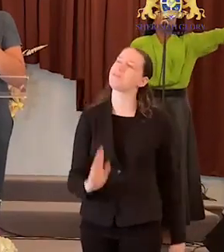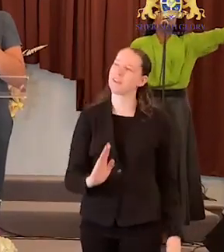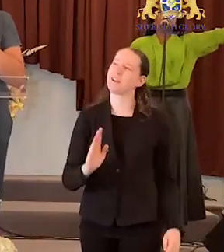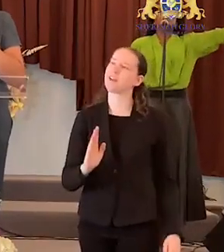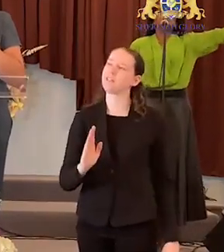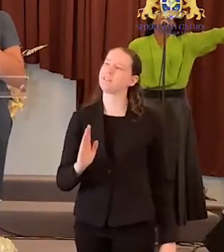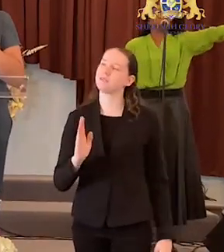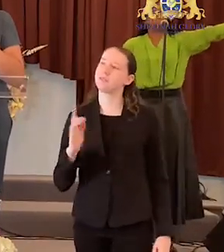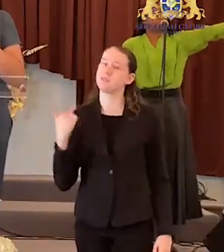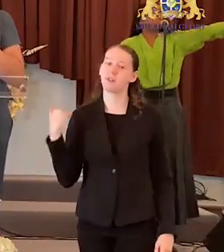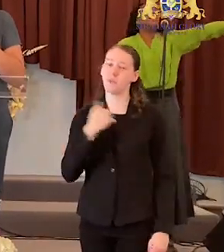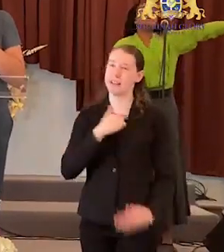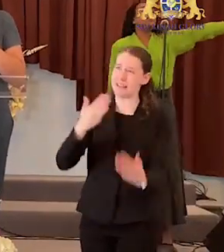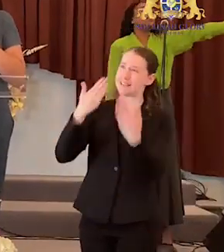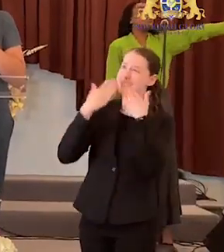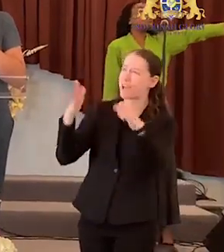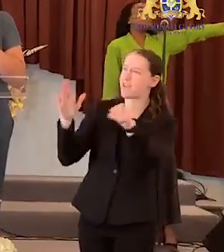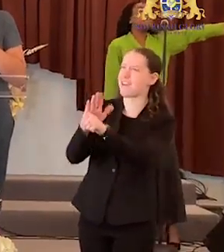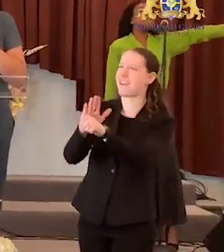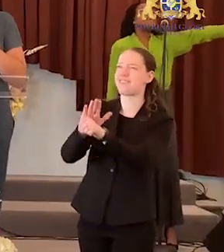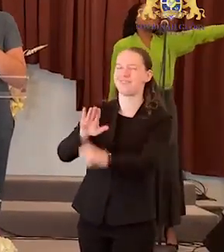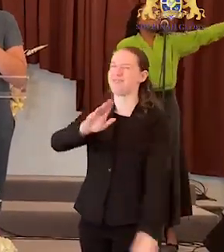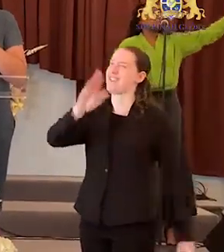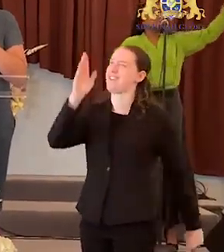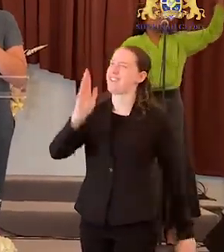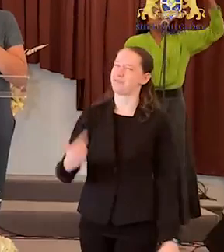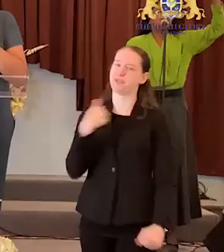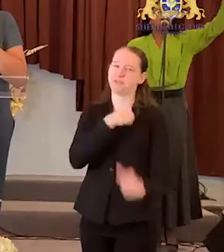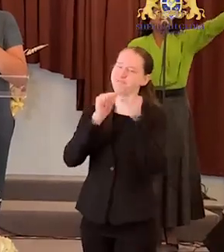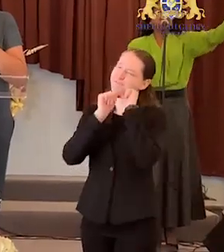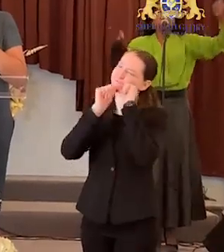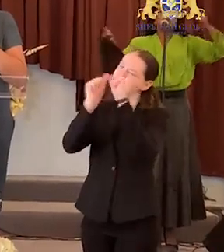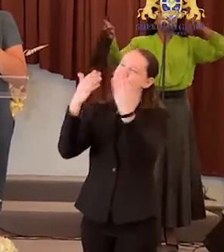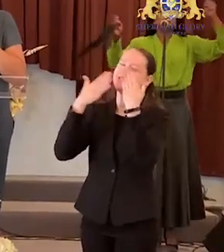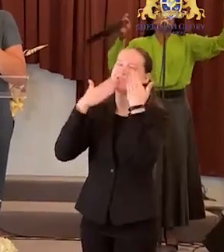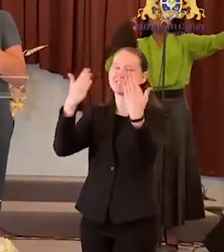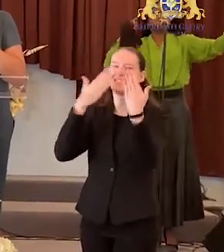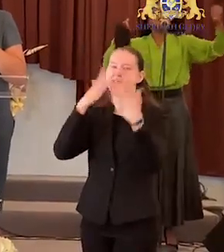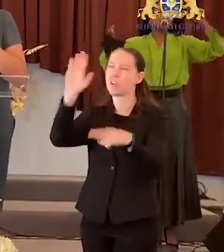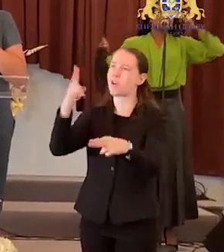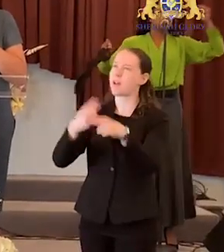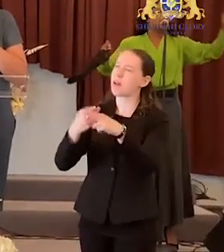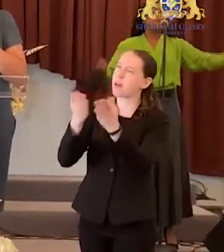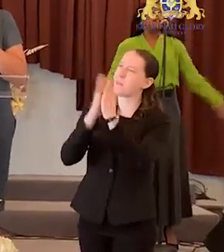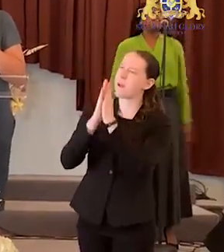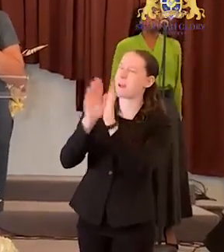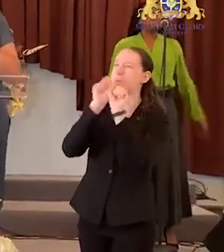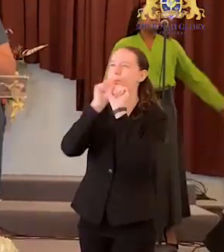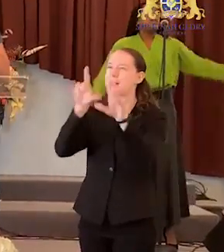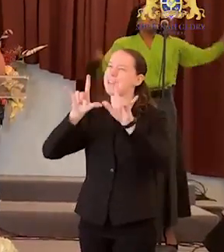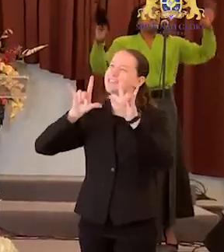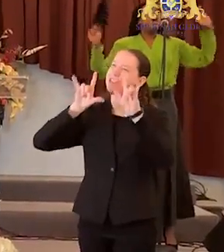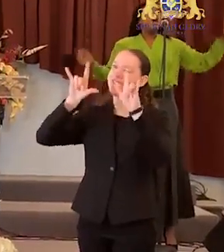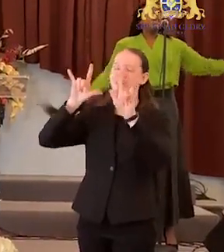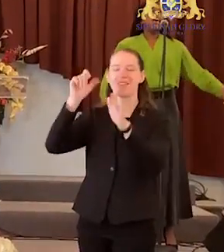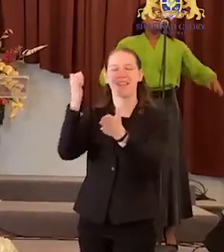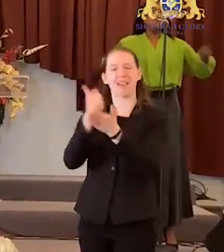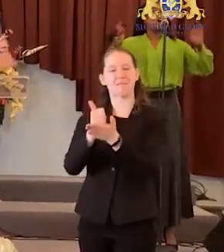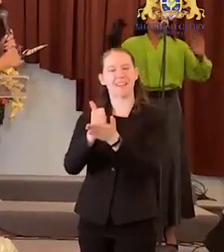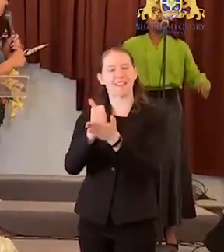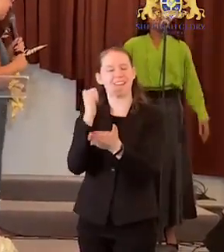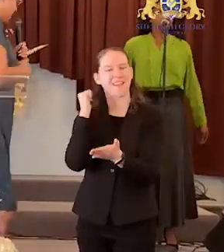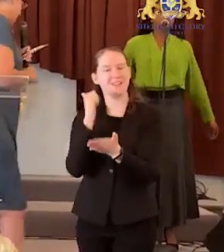we never say it enough. Today, God, we are thankful. In your name we pray, we bless you, and we love you. Amen,